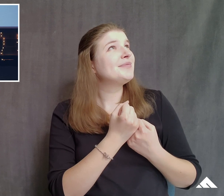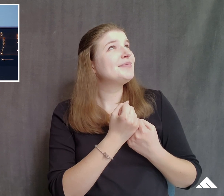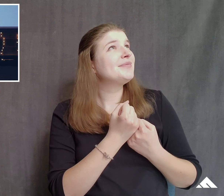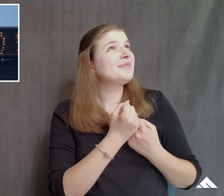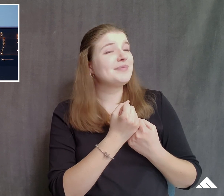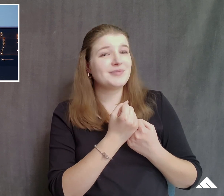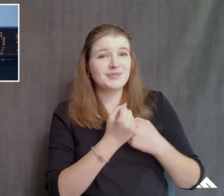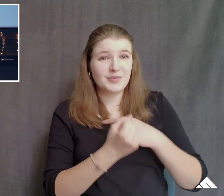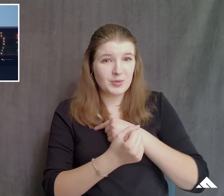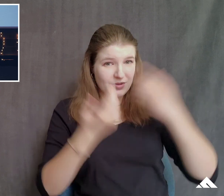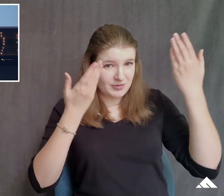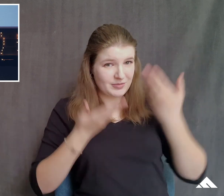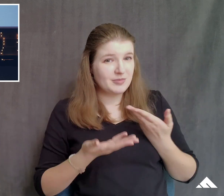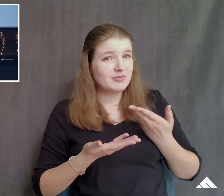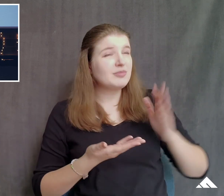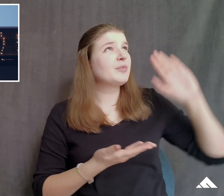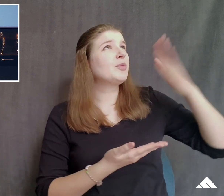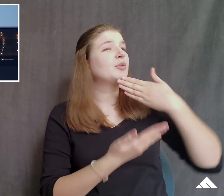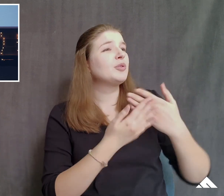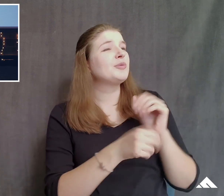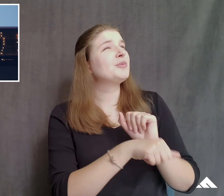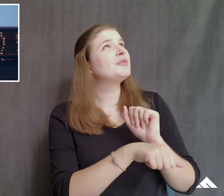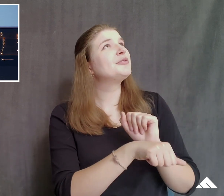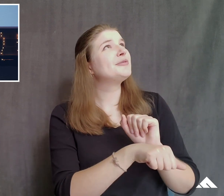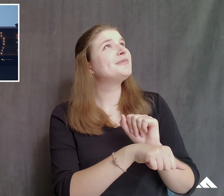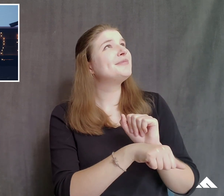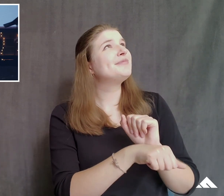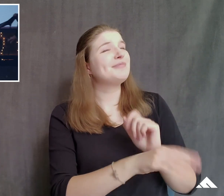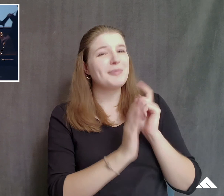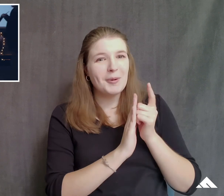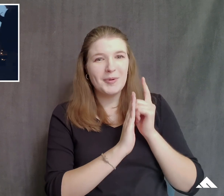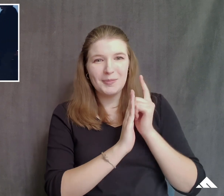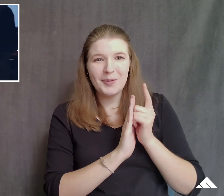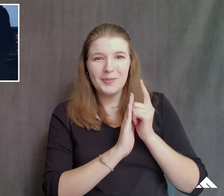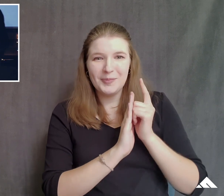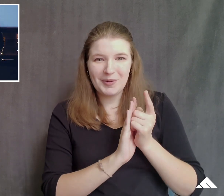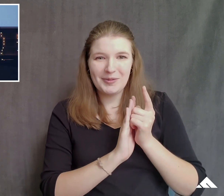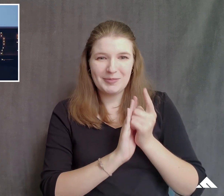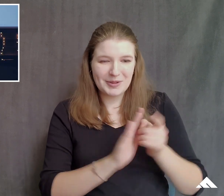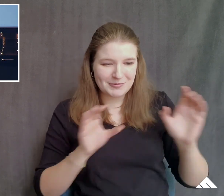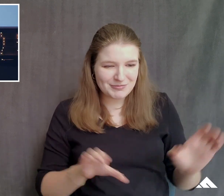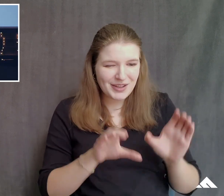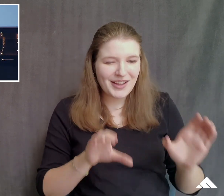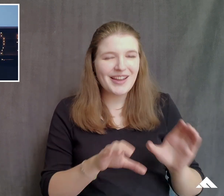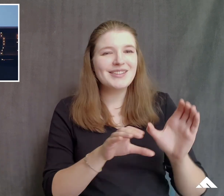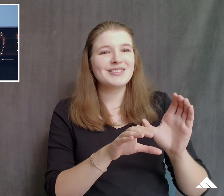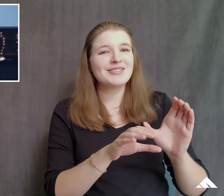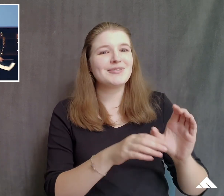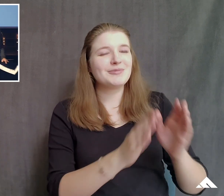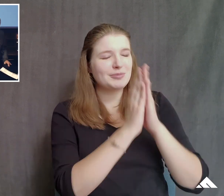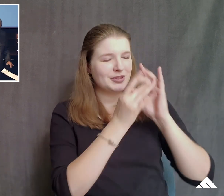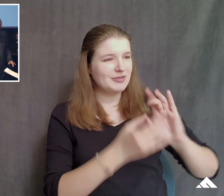And we open ourselves to your good work, moment by moment. In your name, amen.